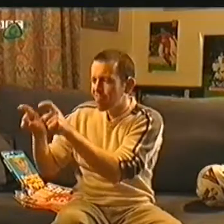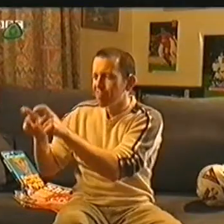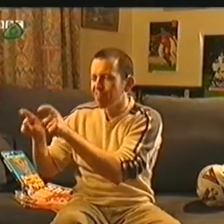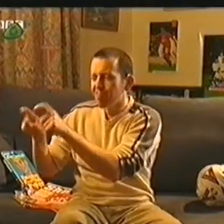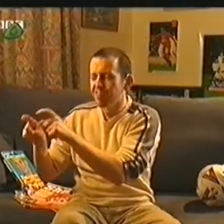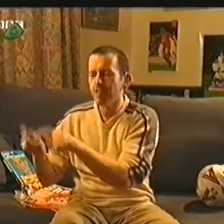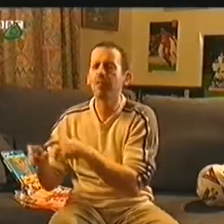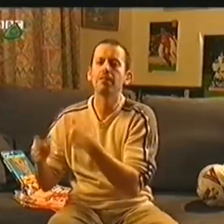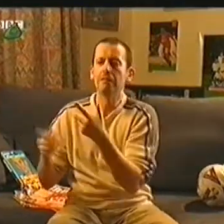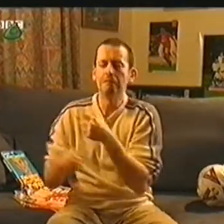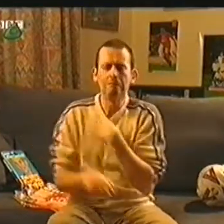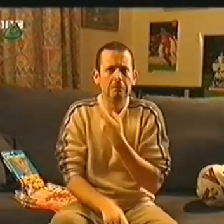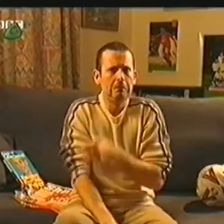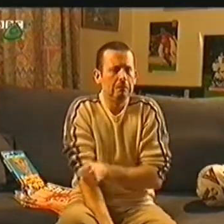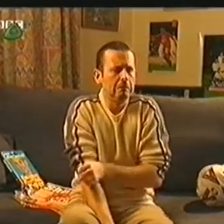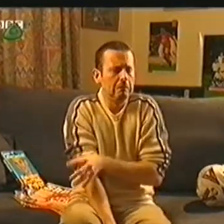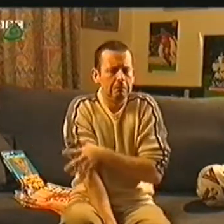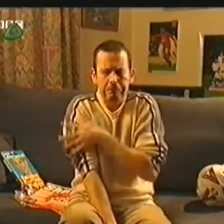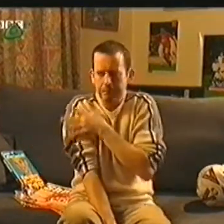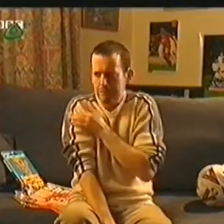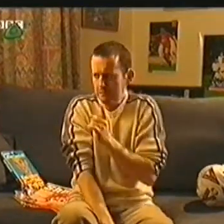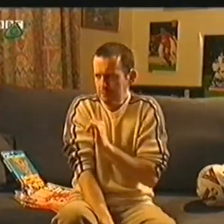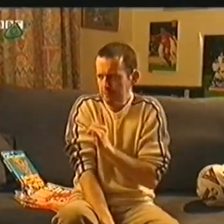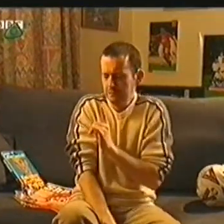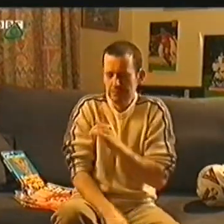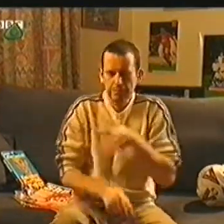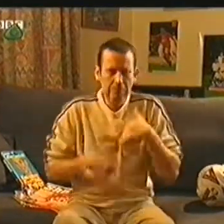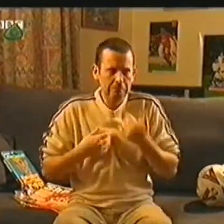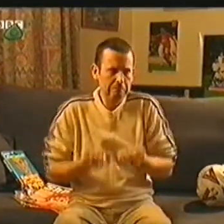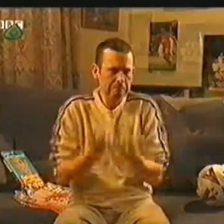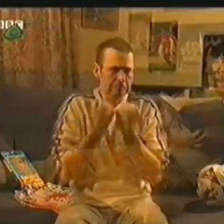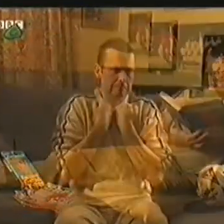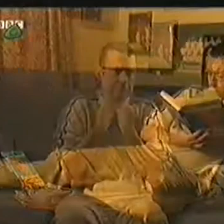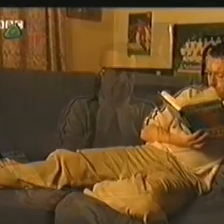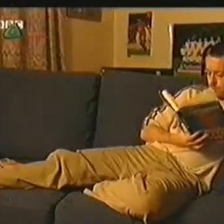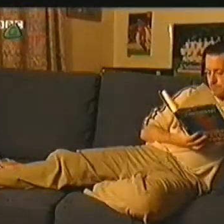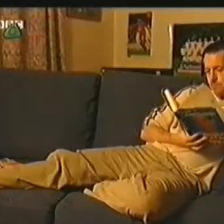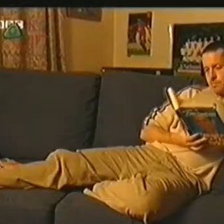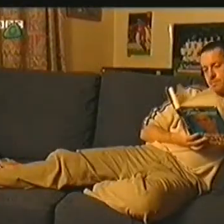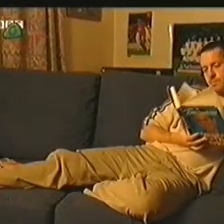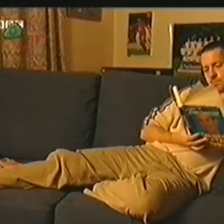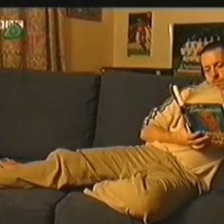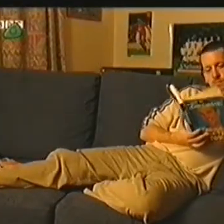itself like that? Josh shivered and snuggled down under his quilt.